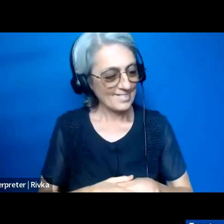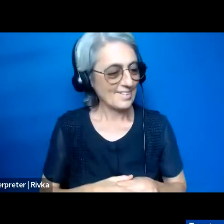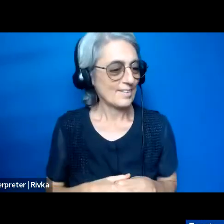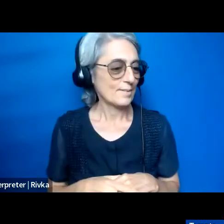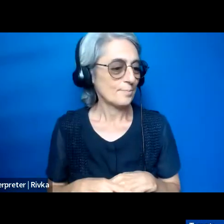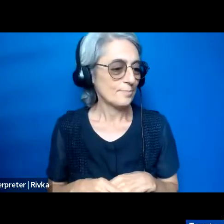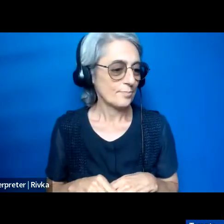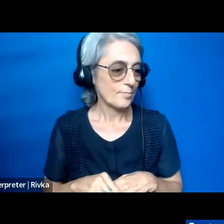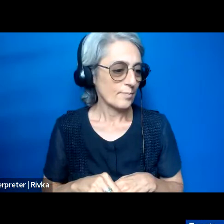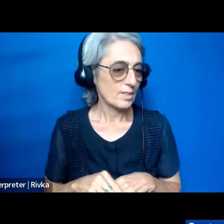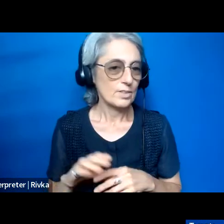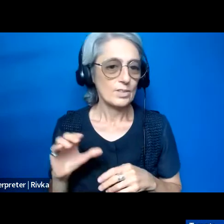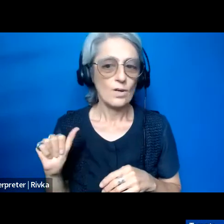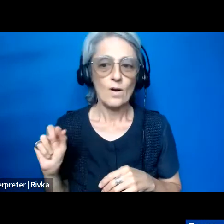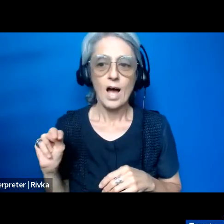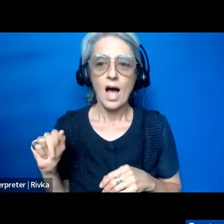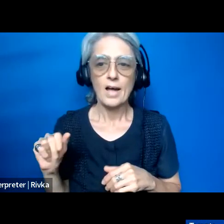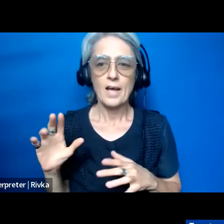So, Anna,